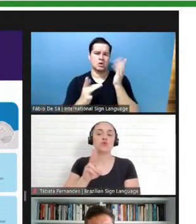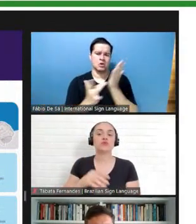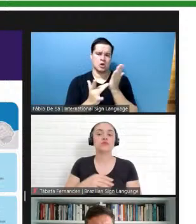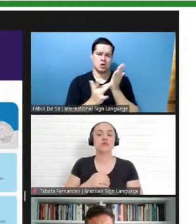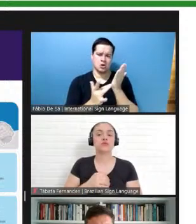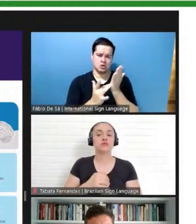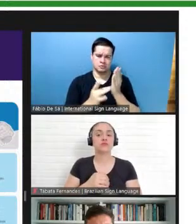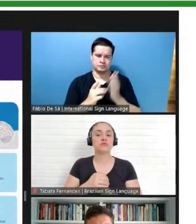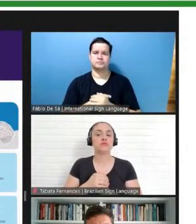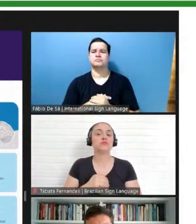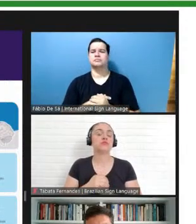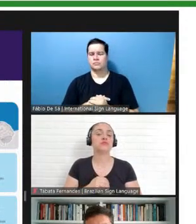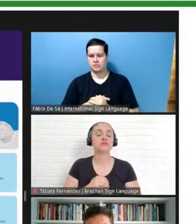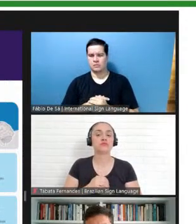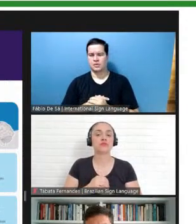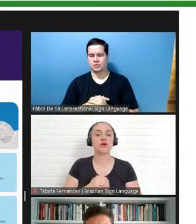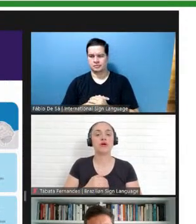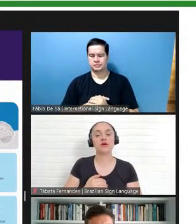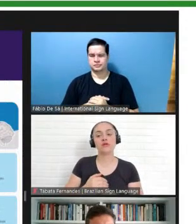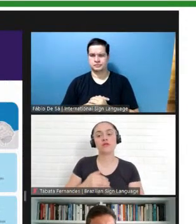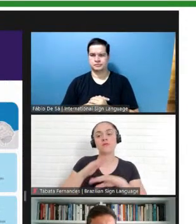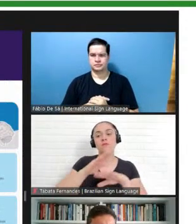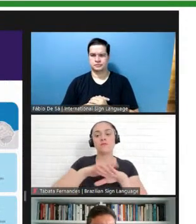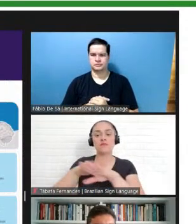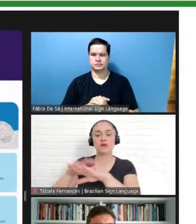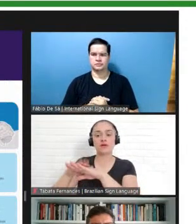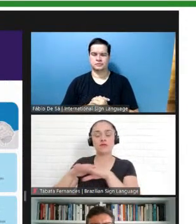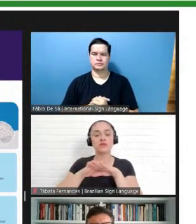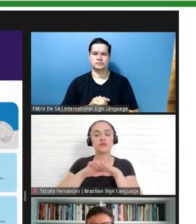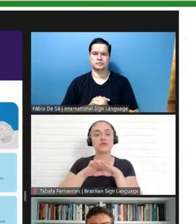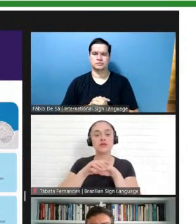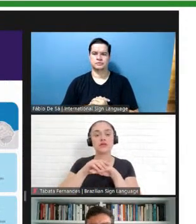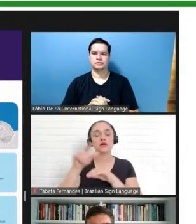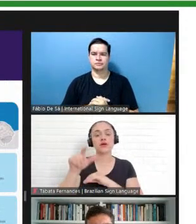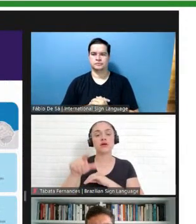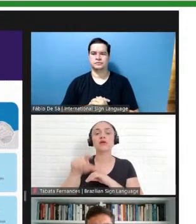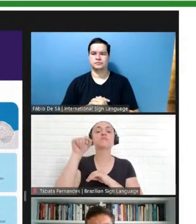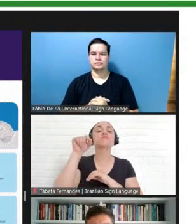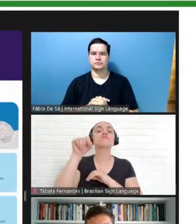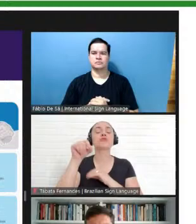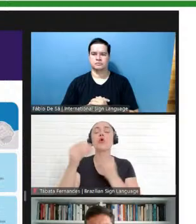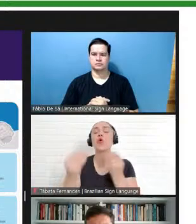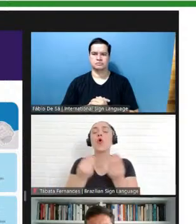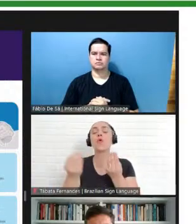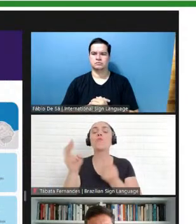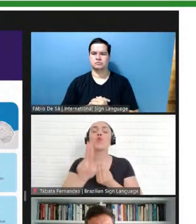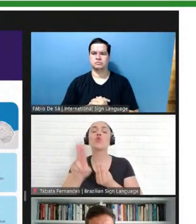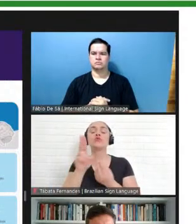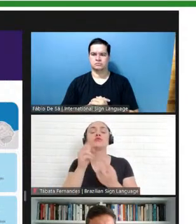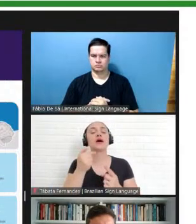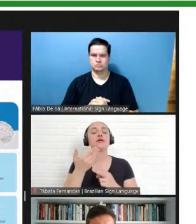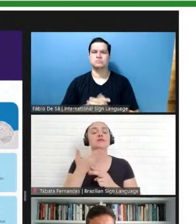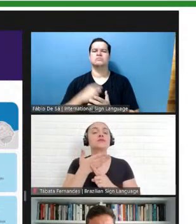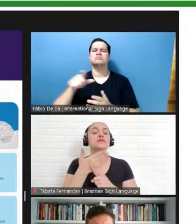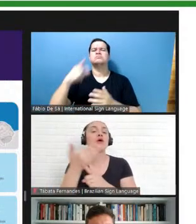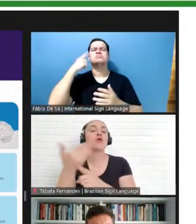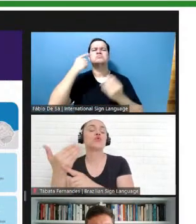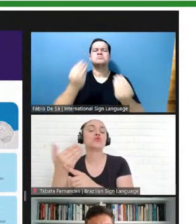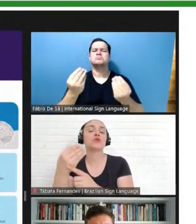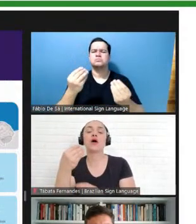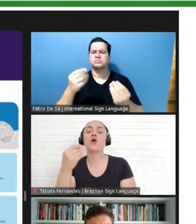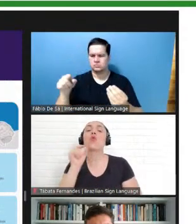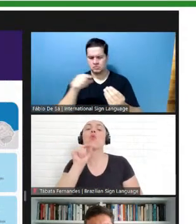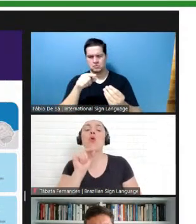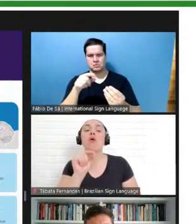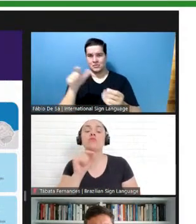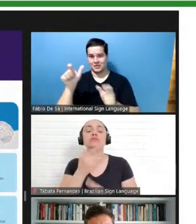framework for making decisions about how to use technology, what technologies might be most